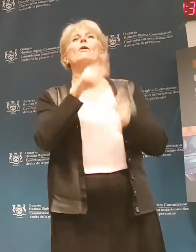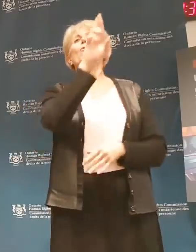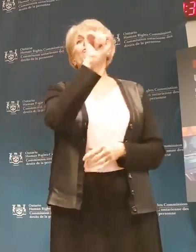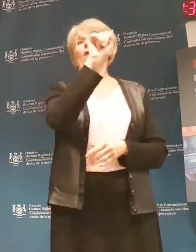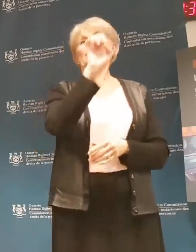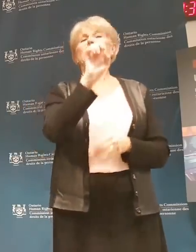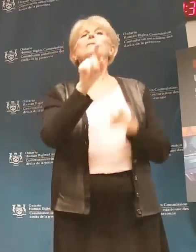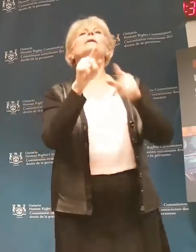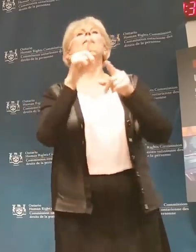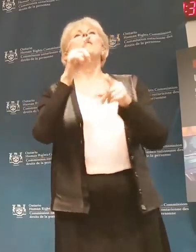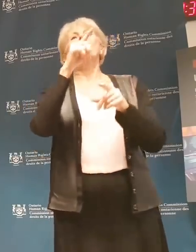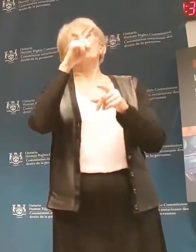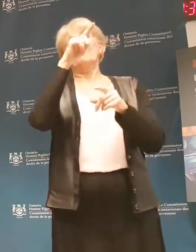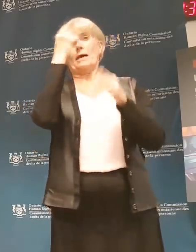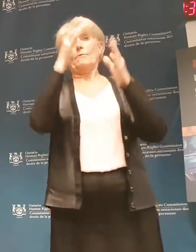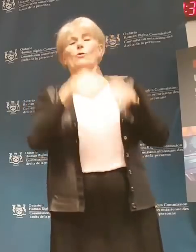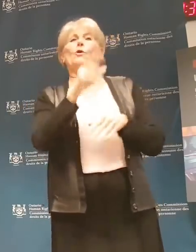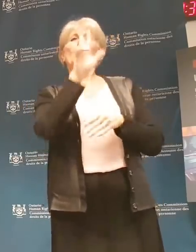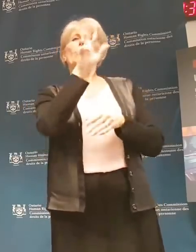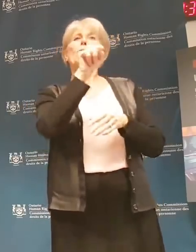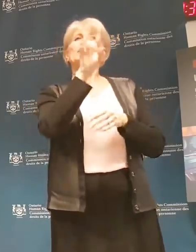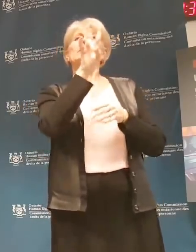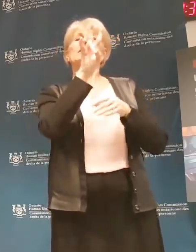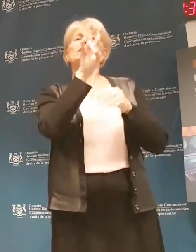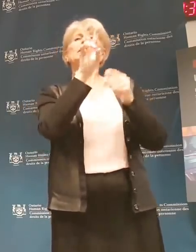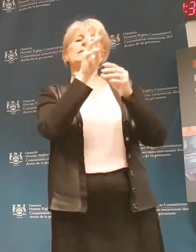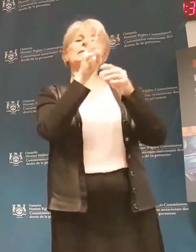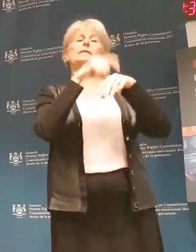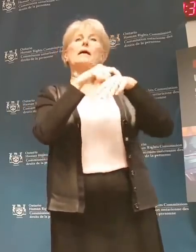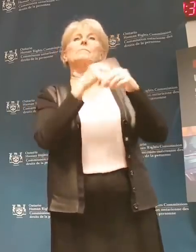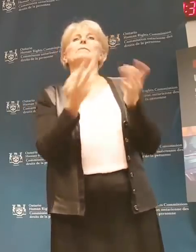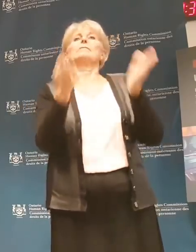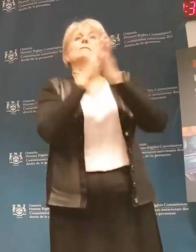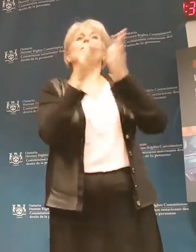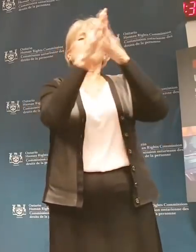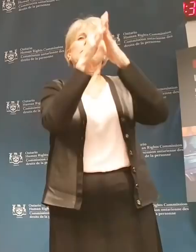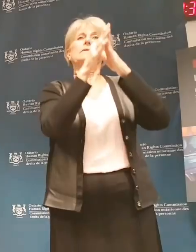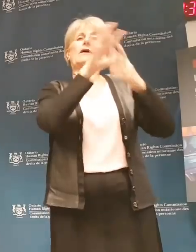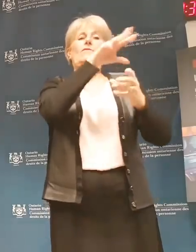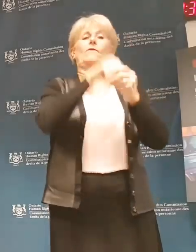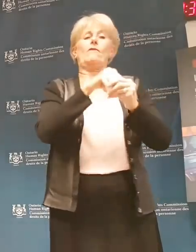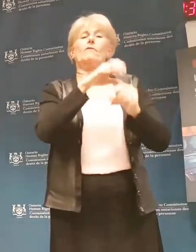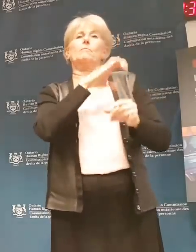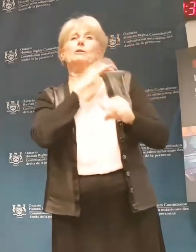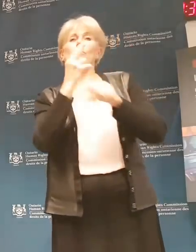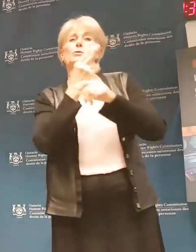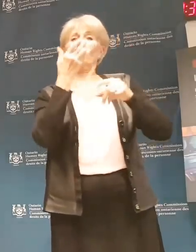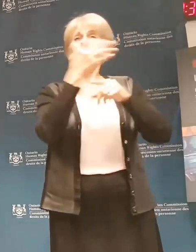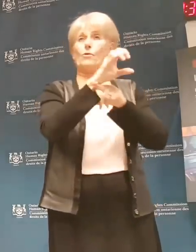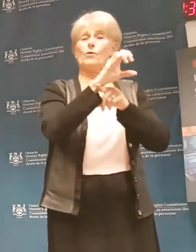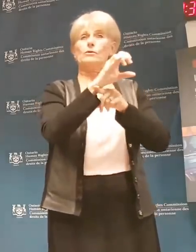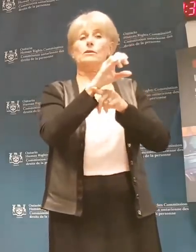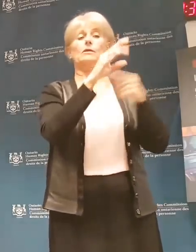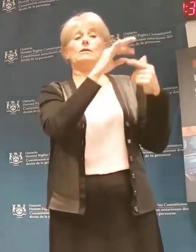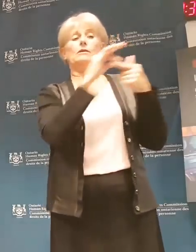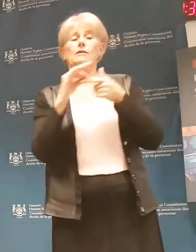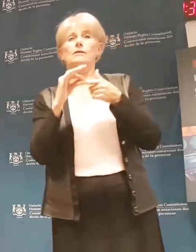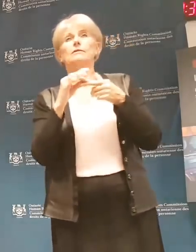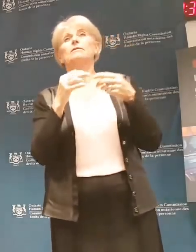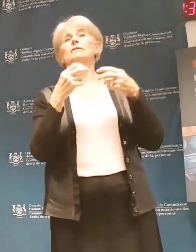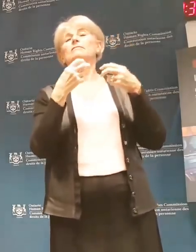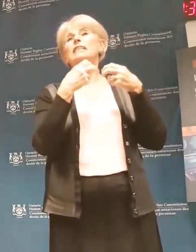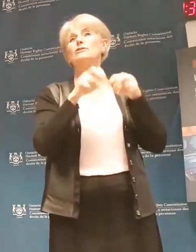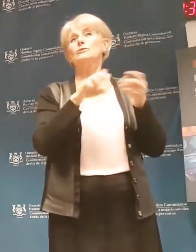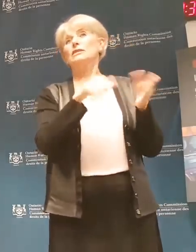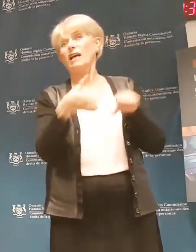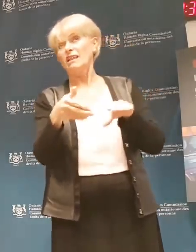rates, a black person was 3.6 times more likely than a white person to be involved in a police use of force case that resulted in civilian injury